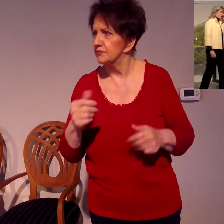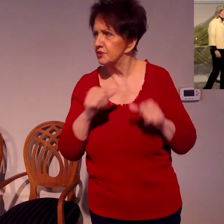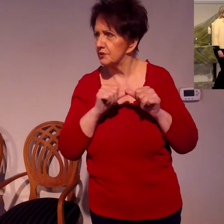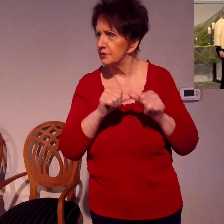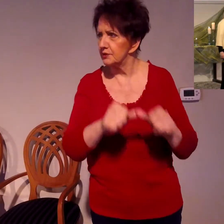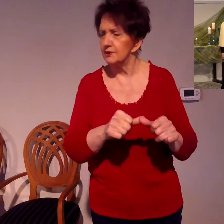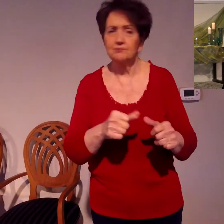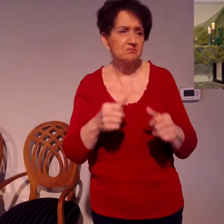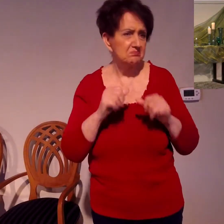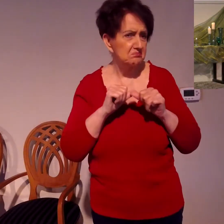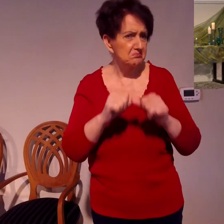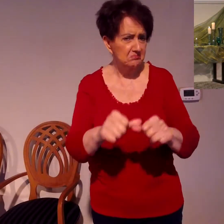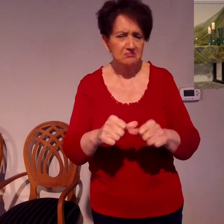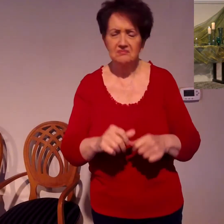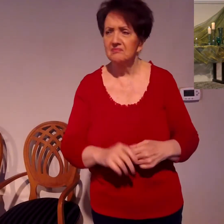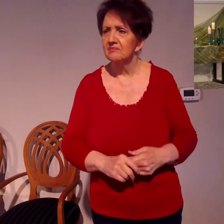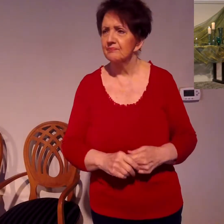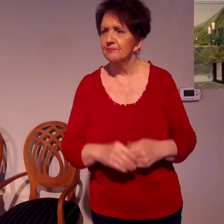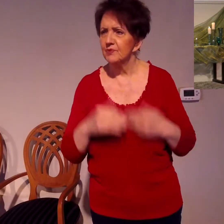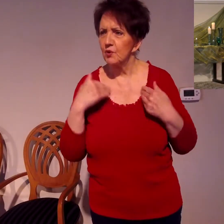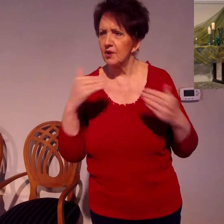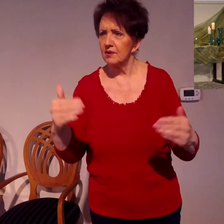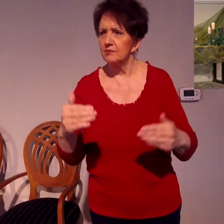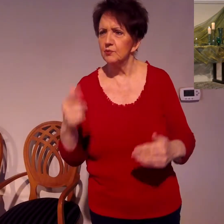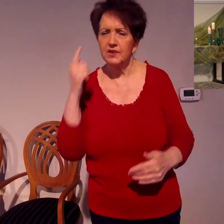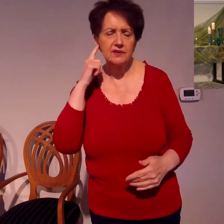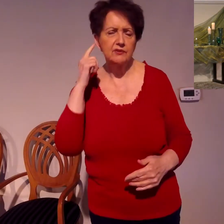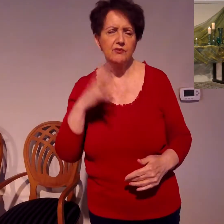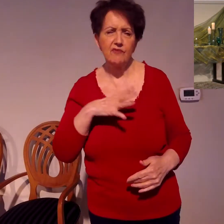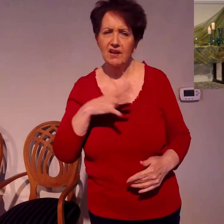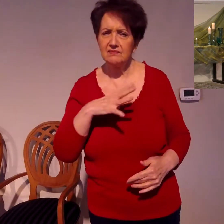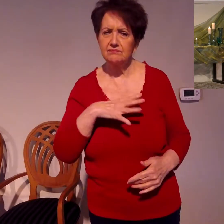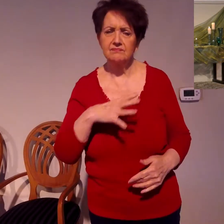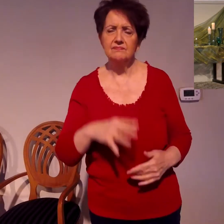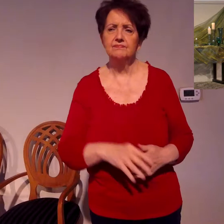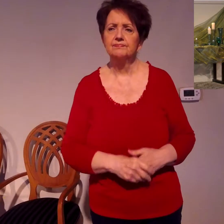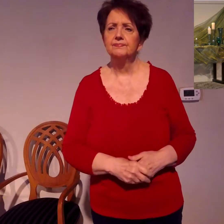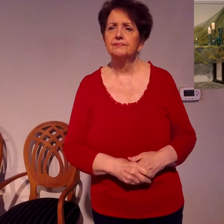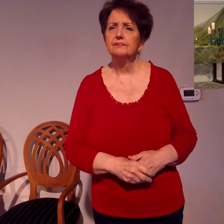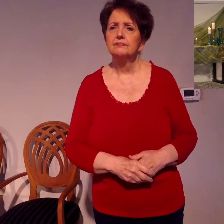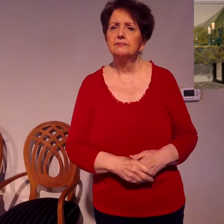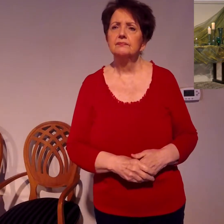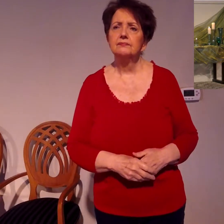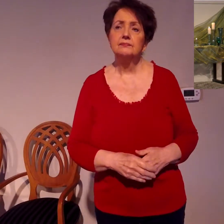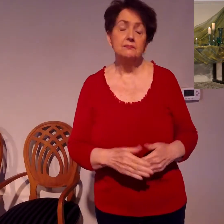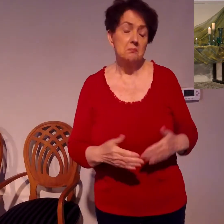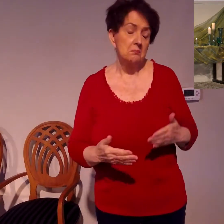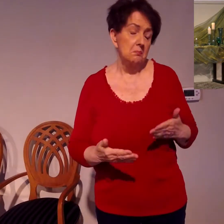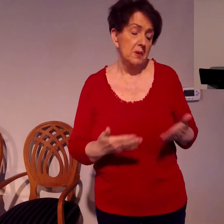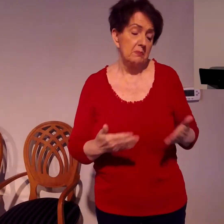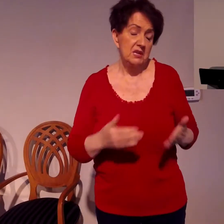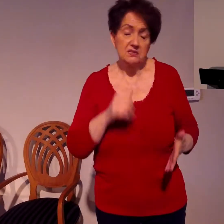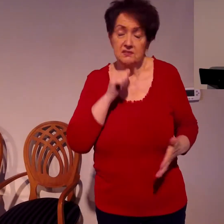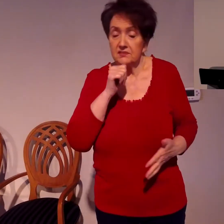Okay, Joe wants me to keep going, so I will. Okay, so this it may not be,